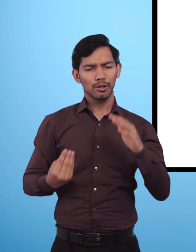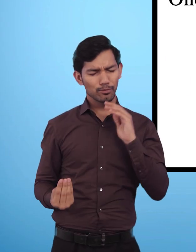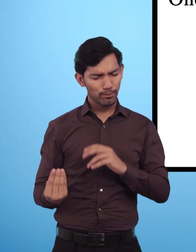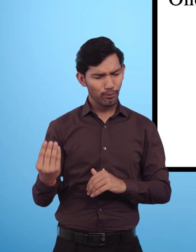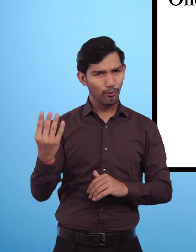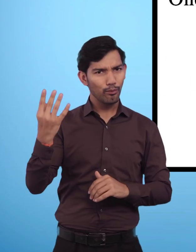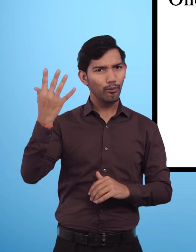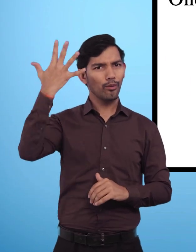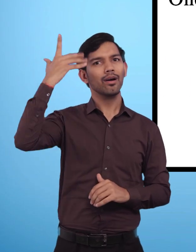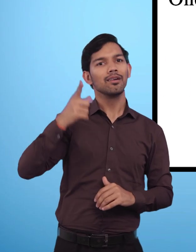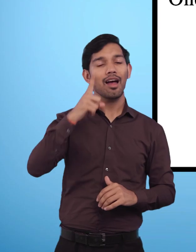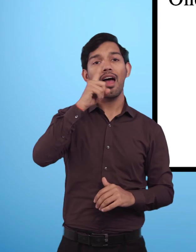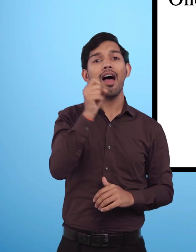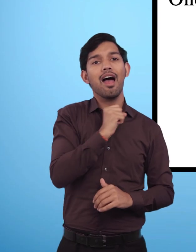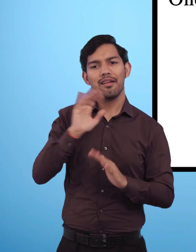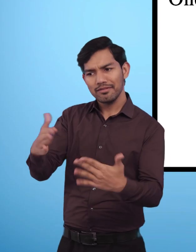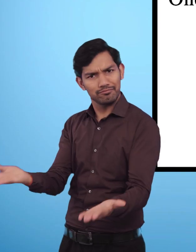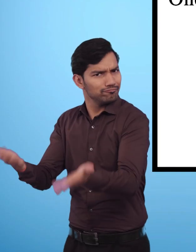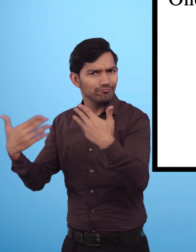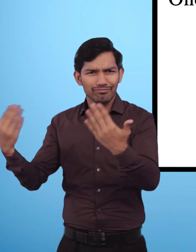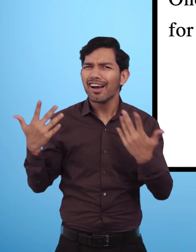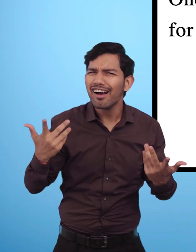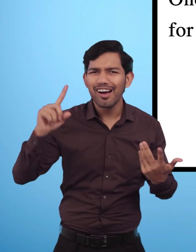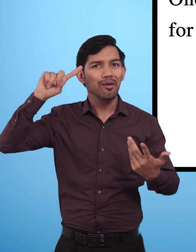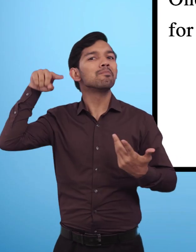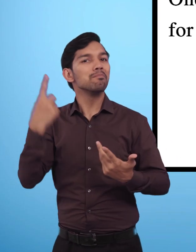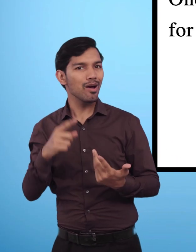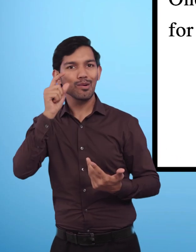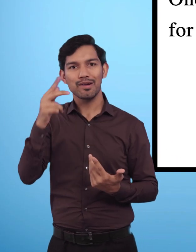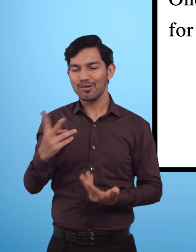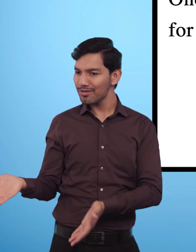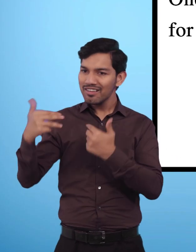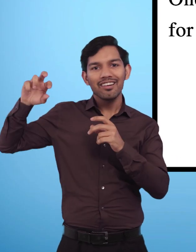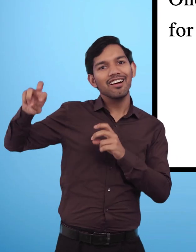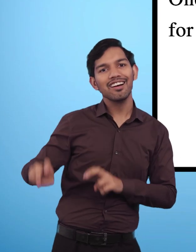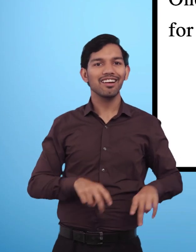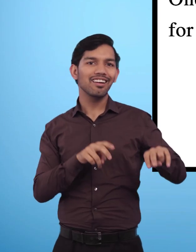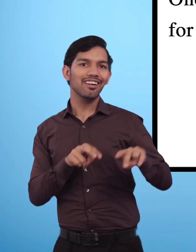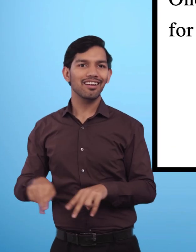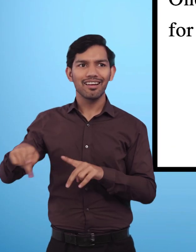One morning, Aji takes Bhumi and Surya for a walk in the forest.